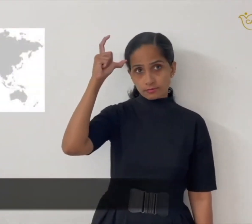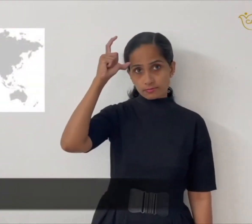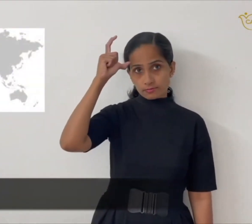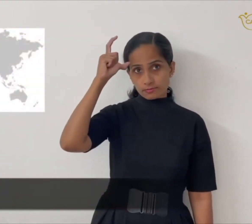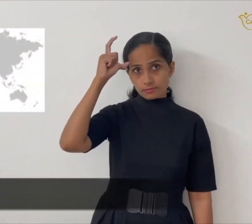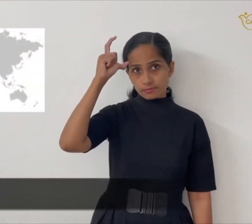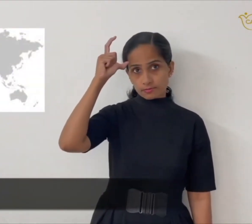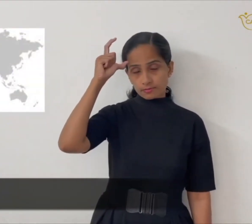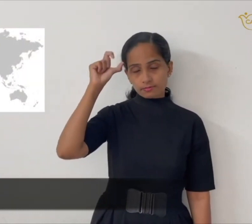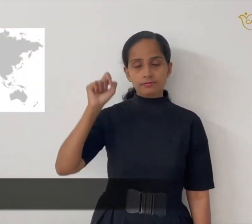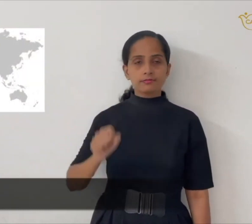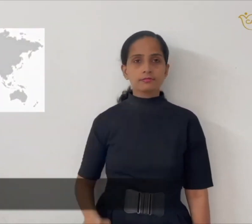Turkey,